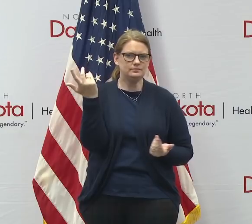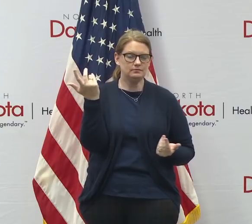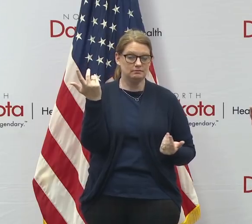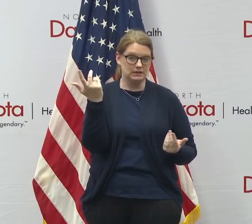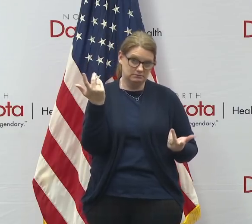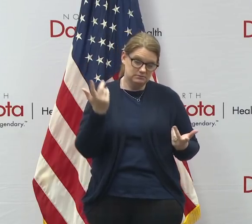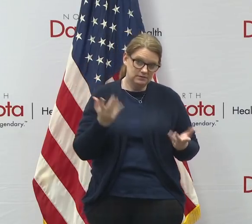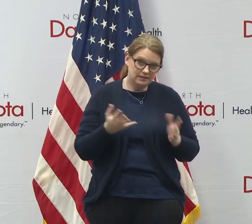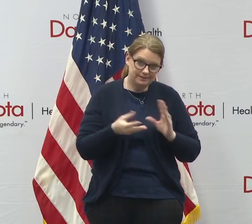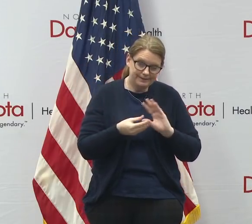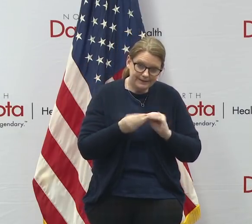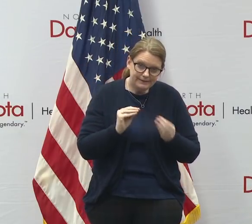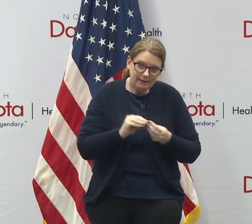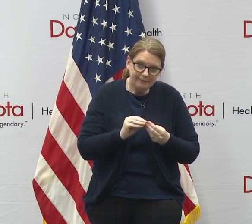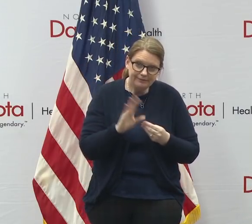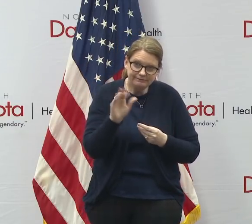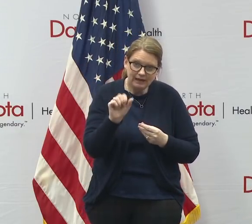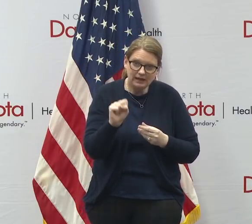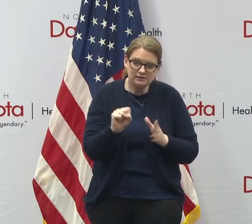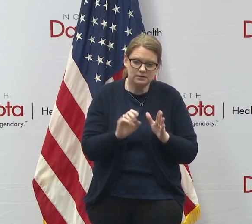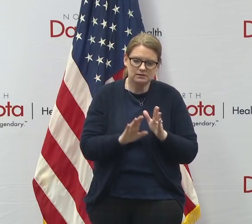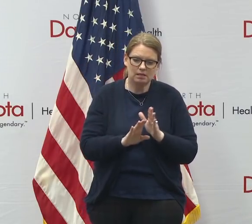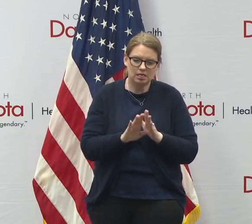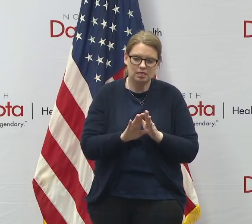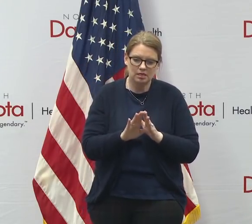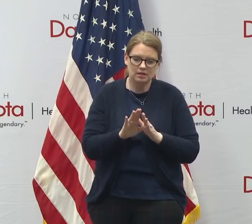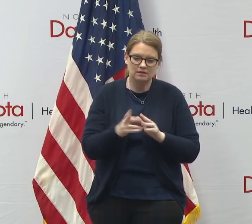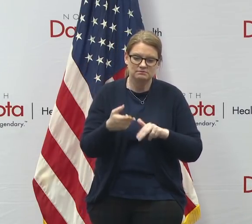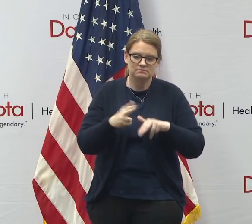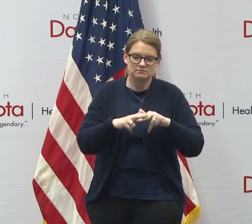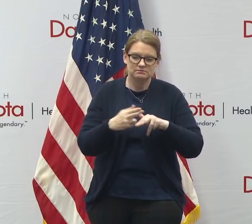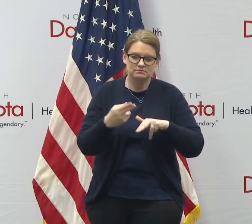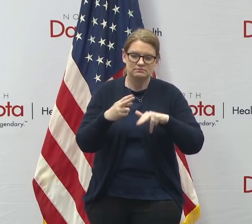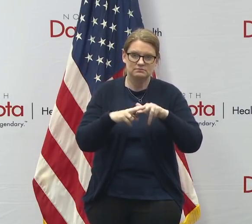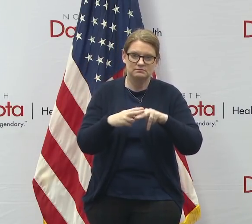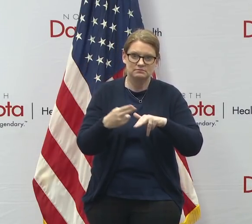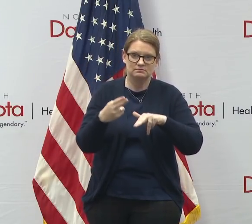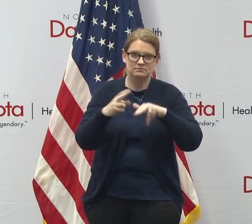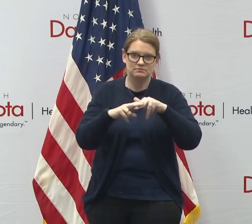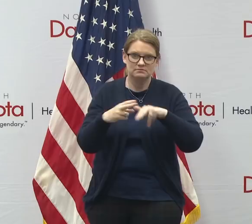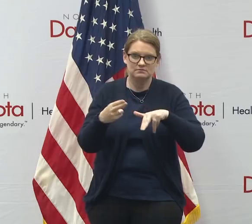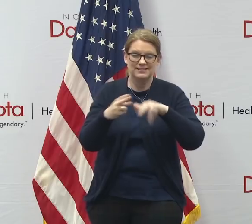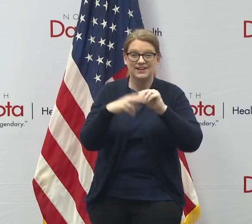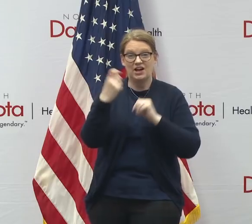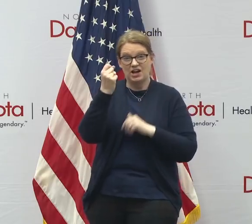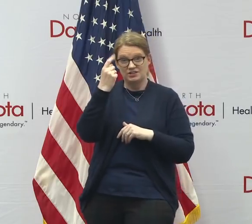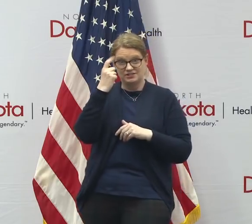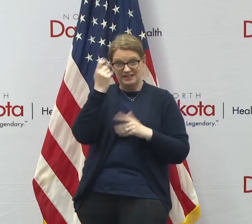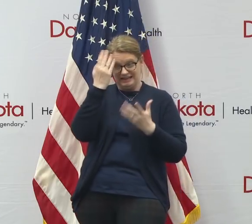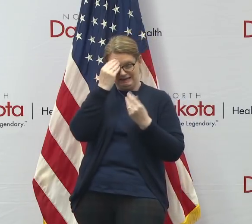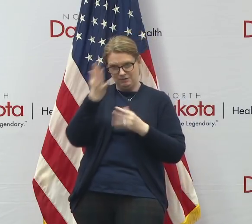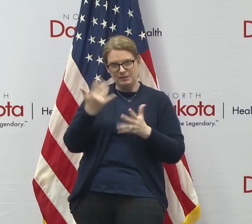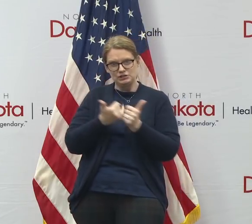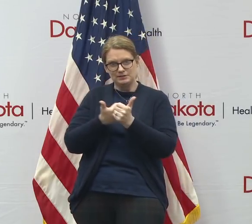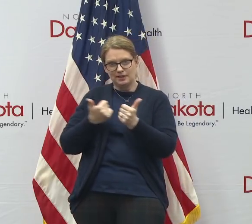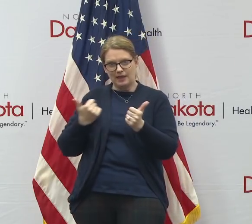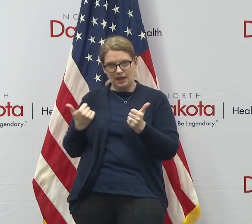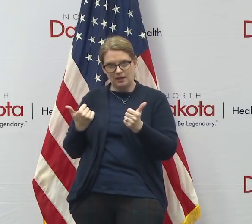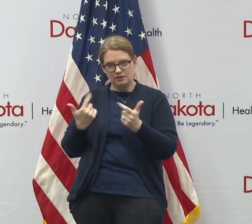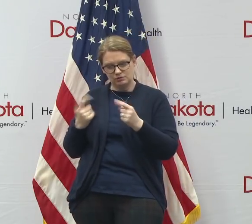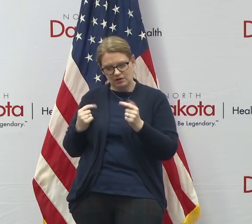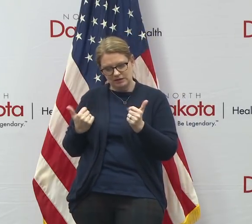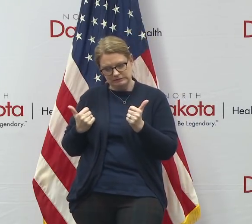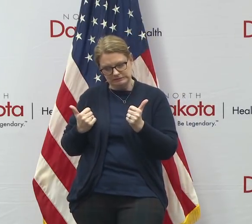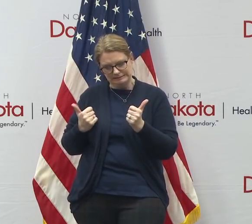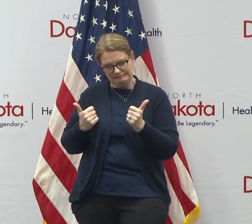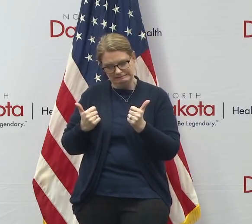growing. We know the number of active cases continues to grow. We know that we have latent data, and so that's our best guess. But